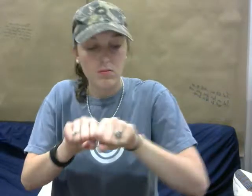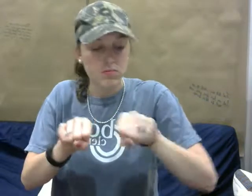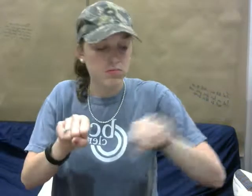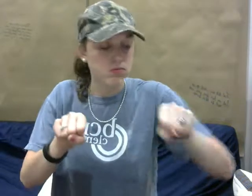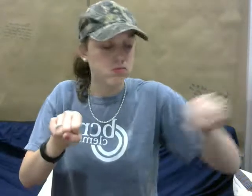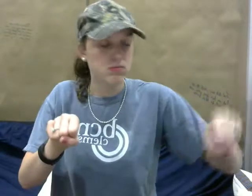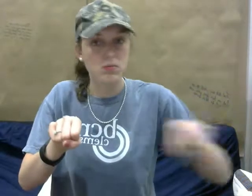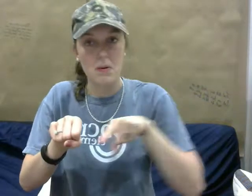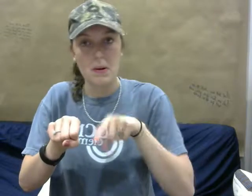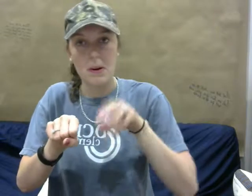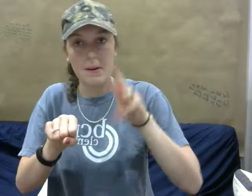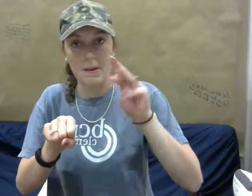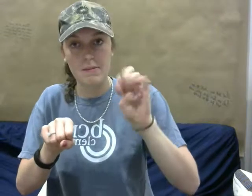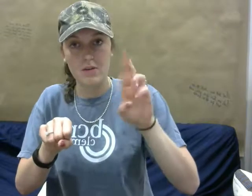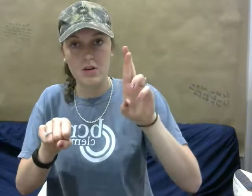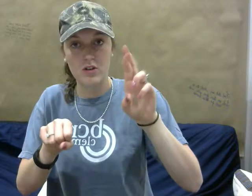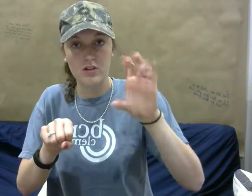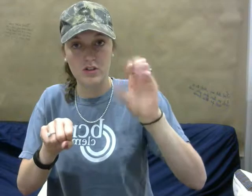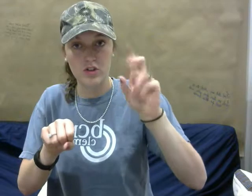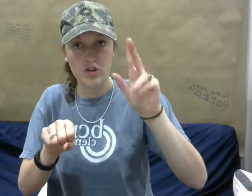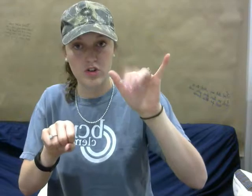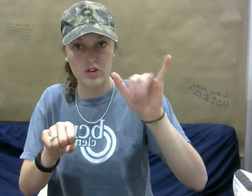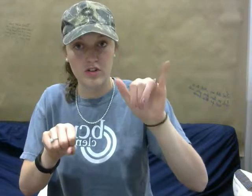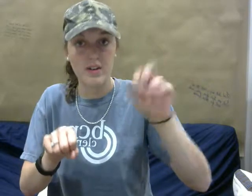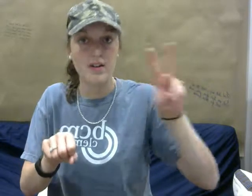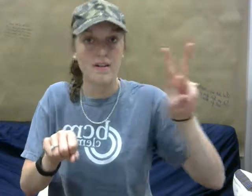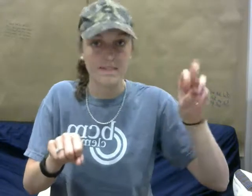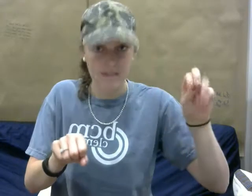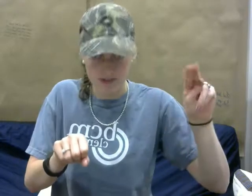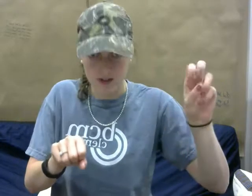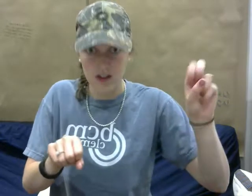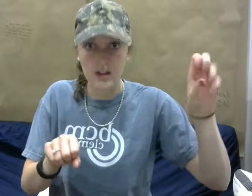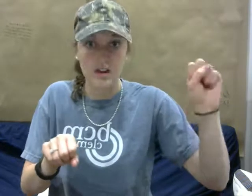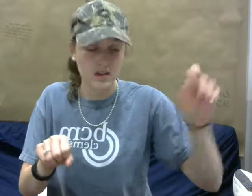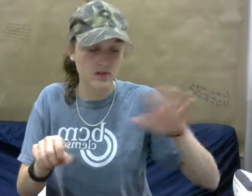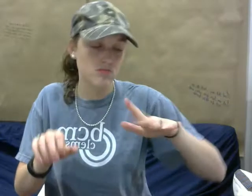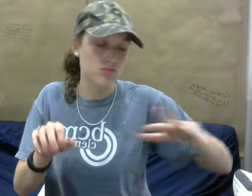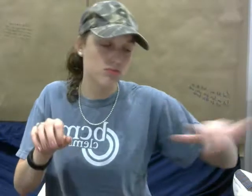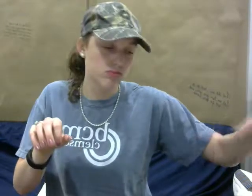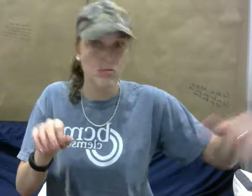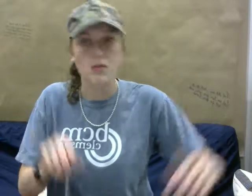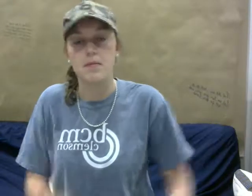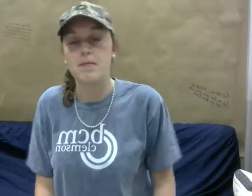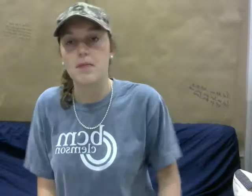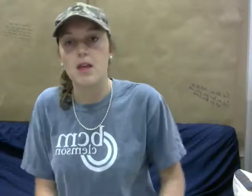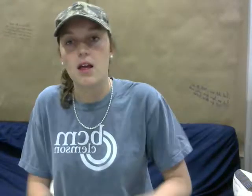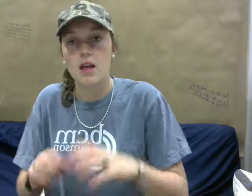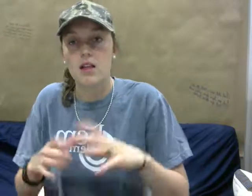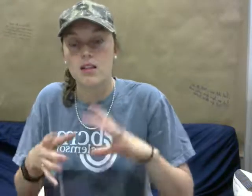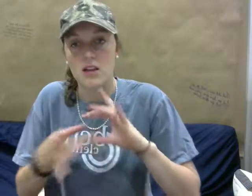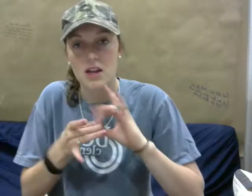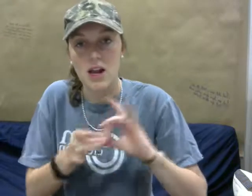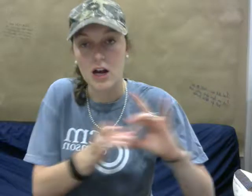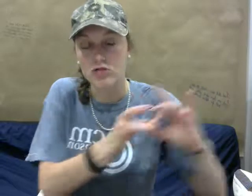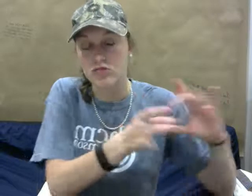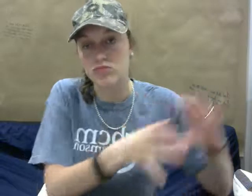Venus, Earth, and Mars. Beyond the orbit of Mars lies the main asteroid belt, containing